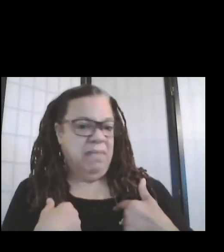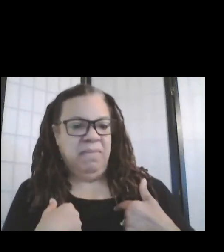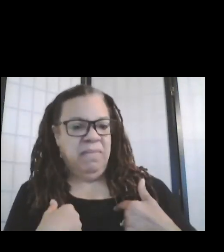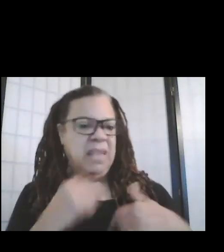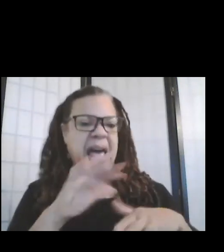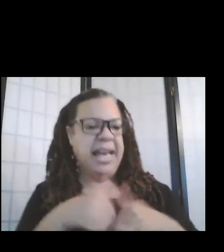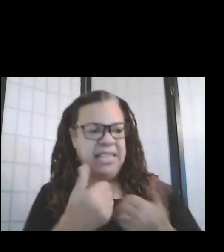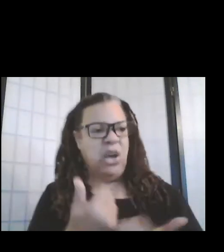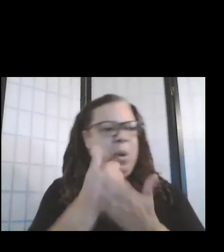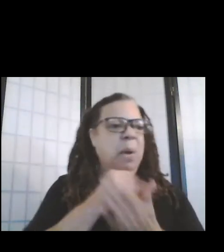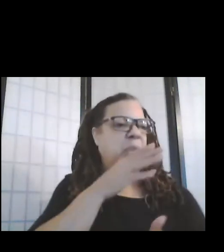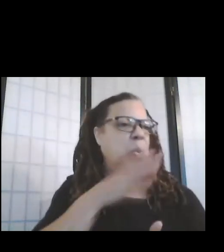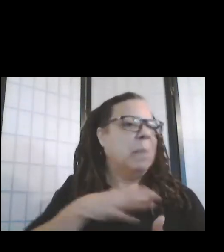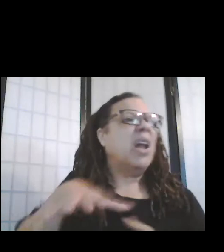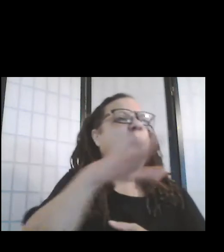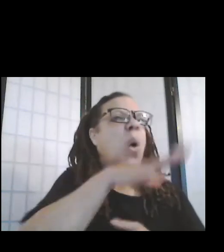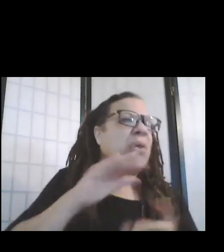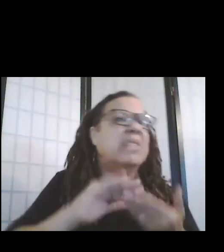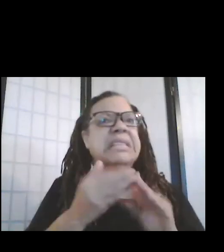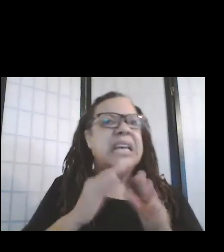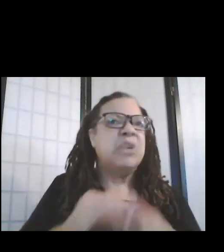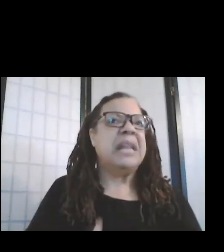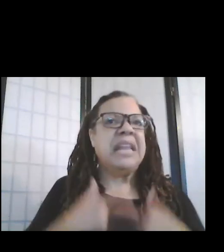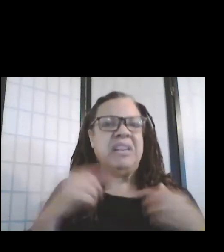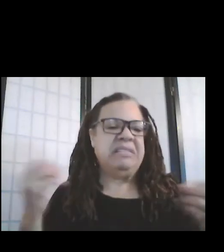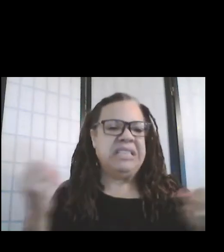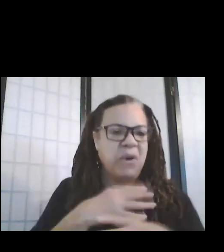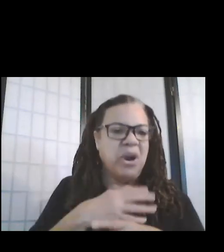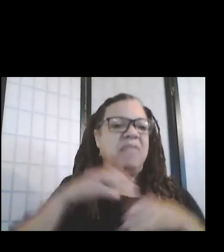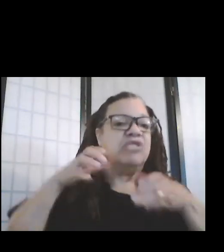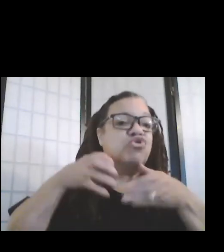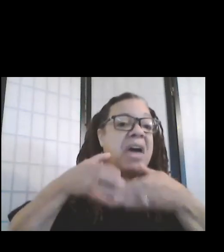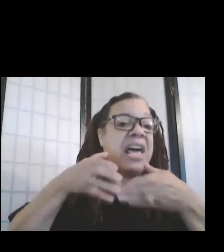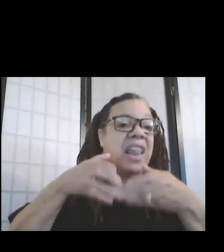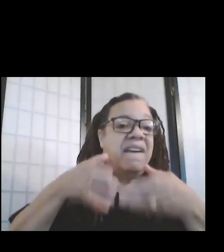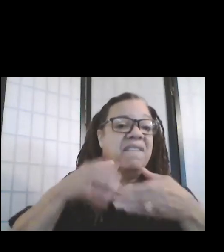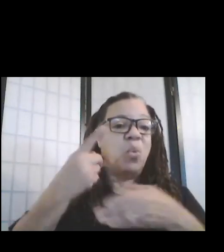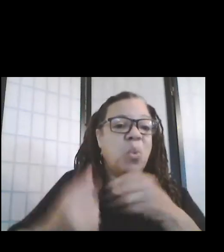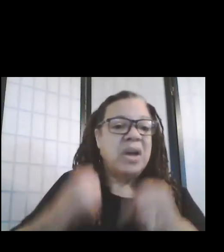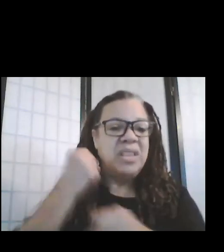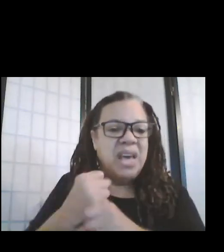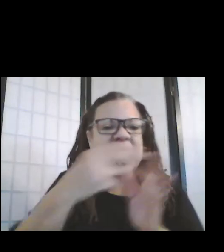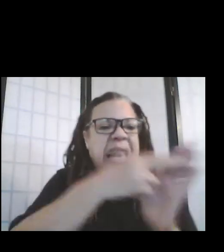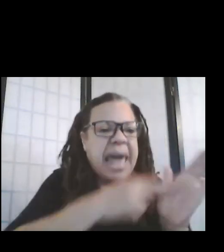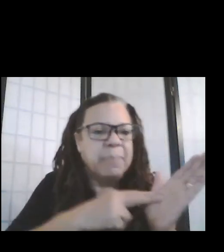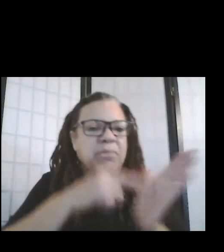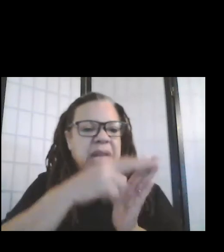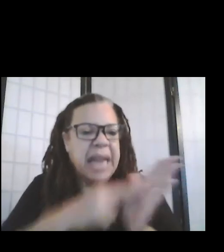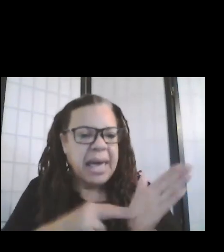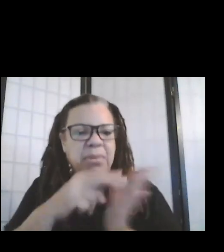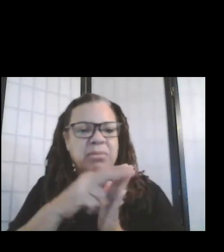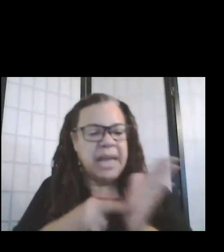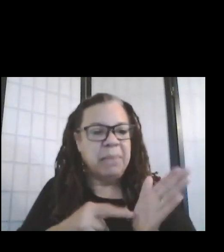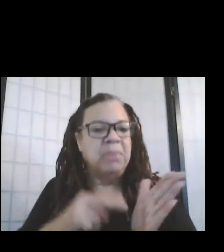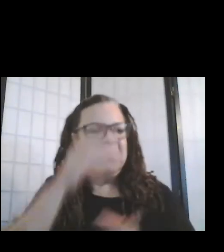going to help the women all over the city who've been living in terror of a serial strangler for the past year? Labels. That Grant guy was right.